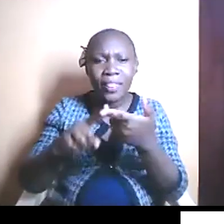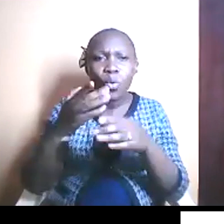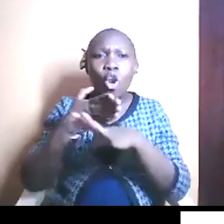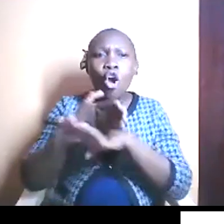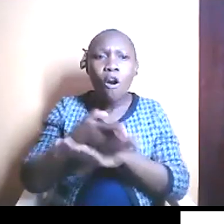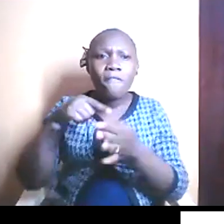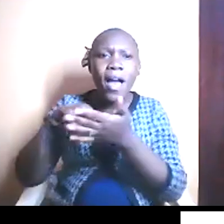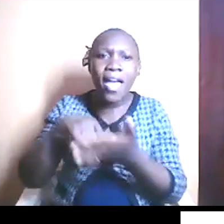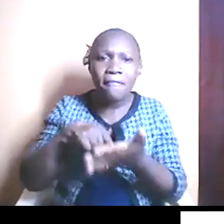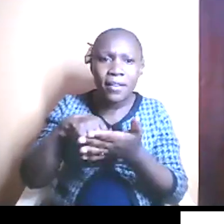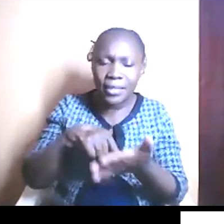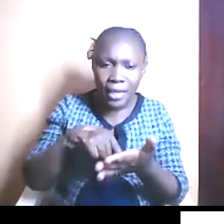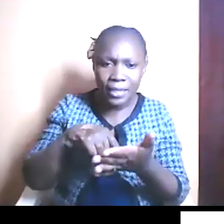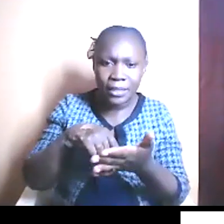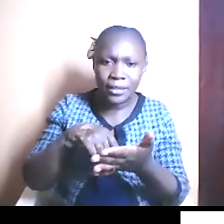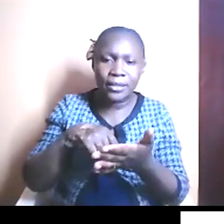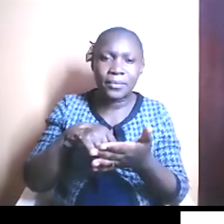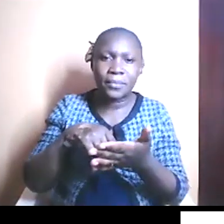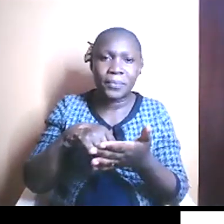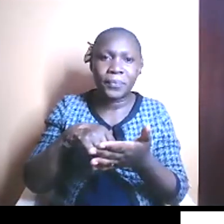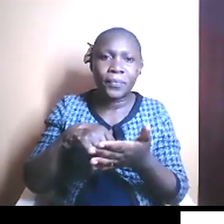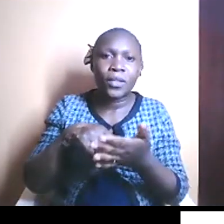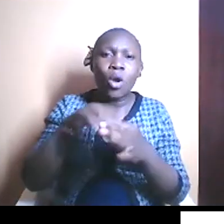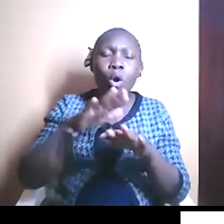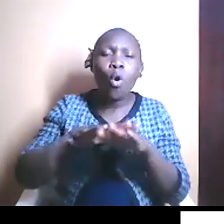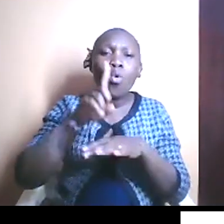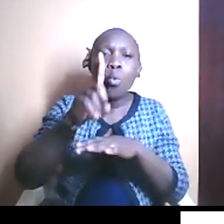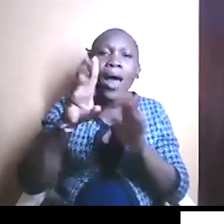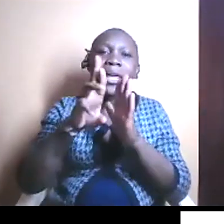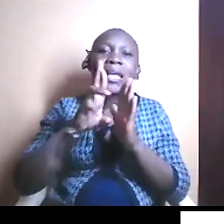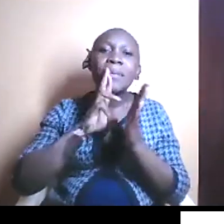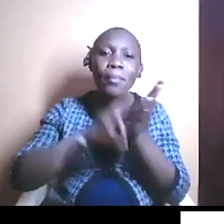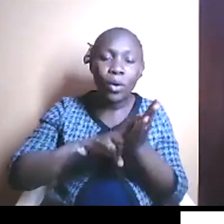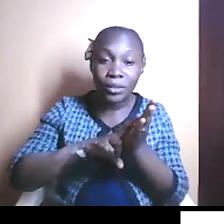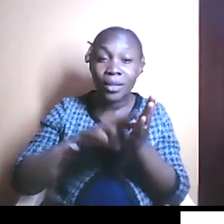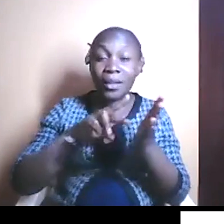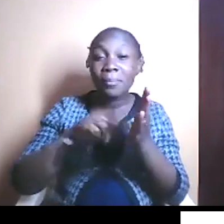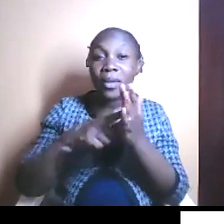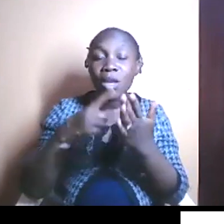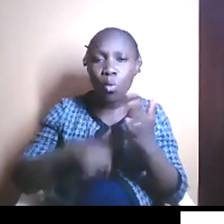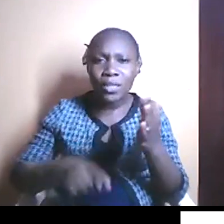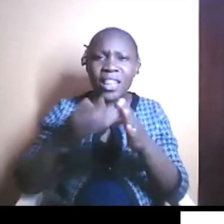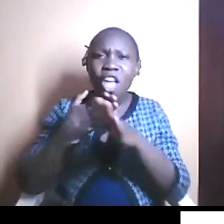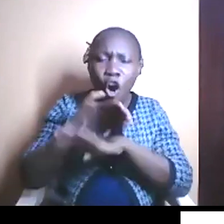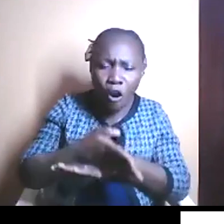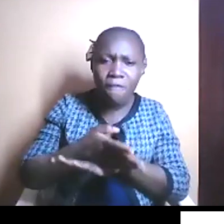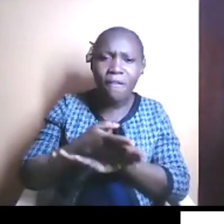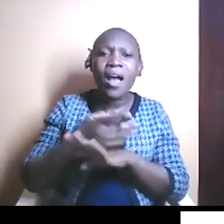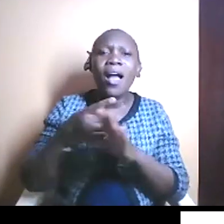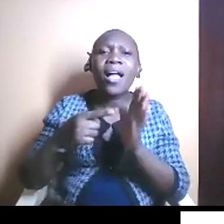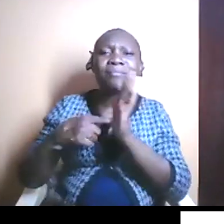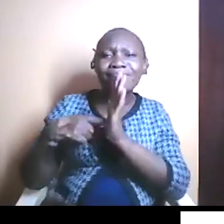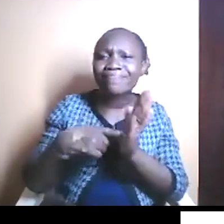had in one report. So they will overemphasize that, oh, you are barely